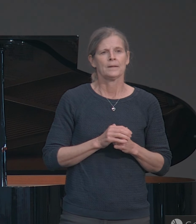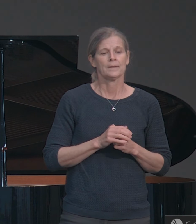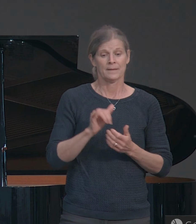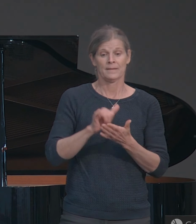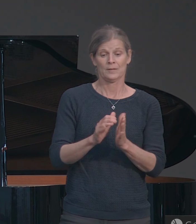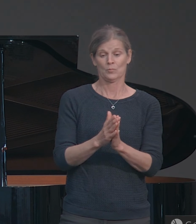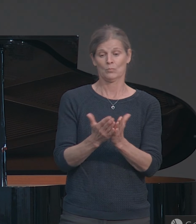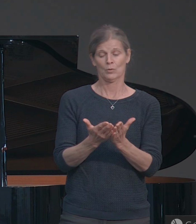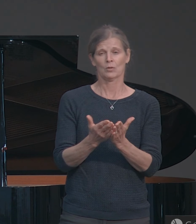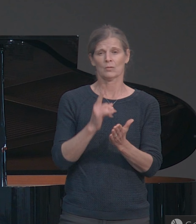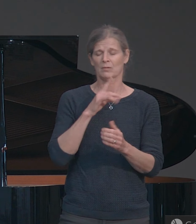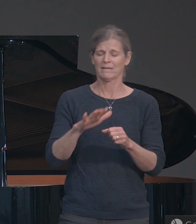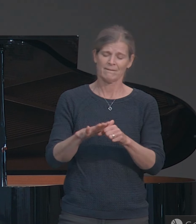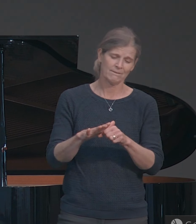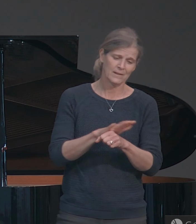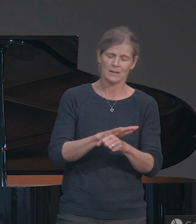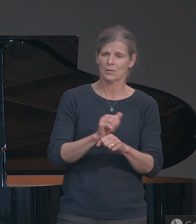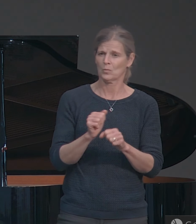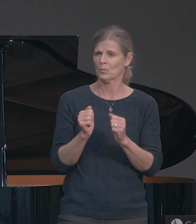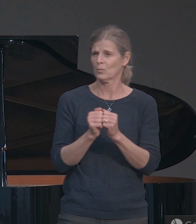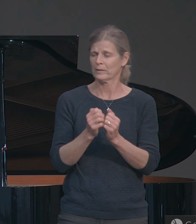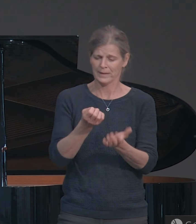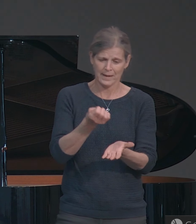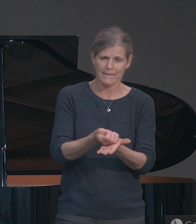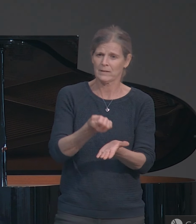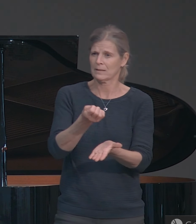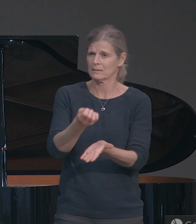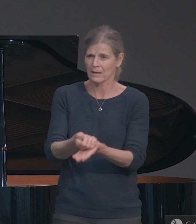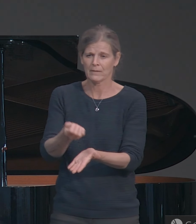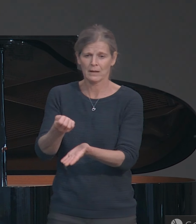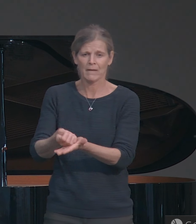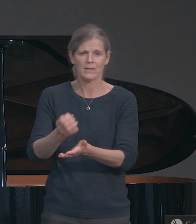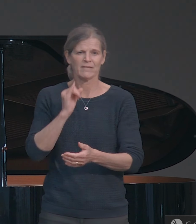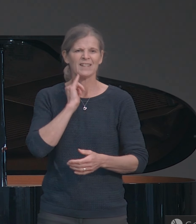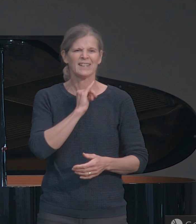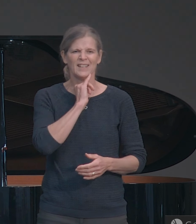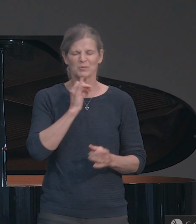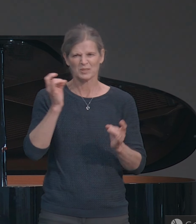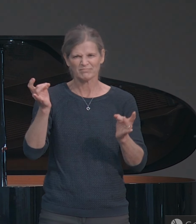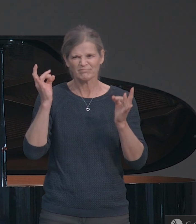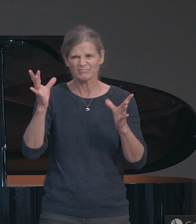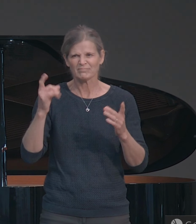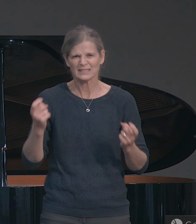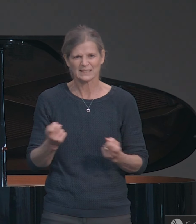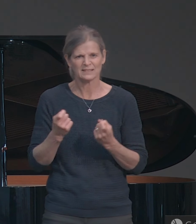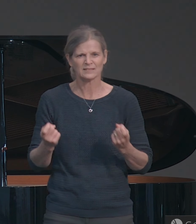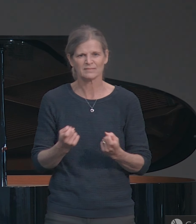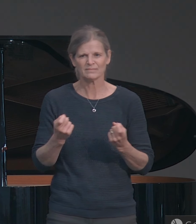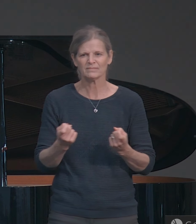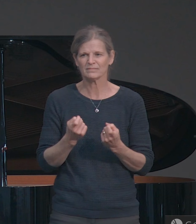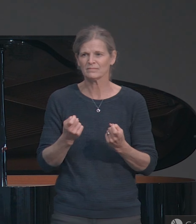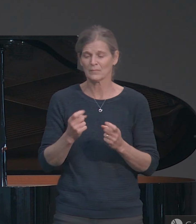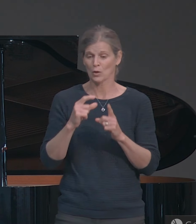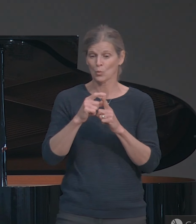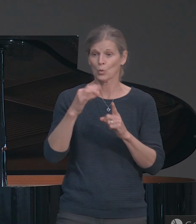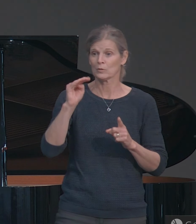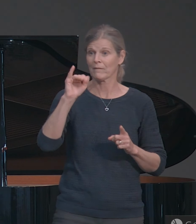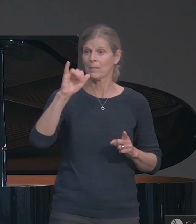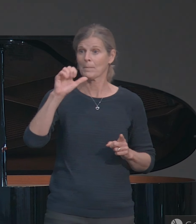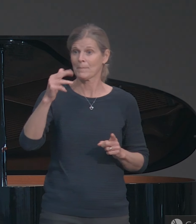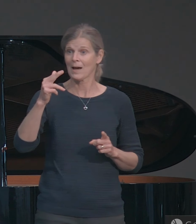This book has been filled with evidence of Israel's wickedness. The words of